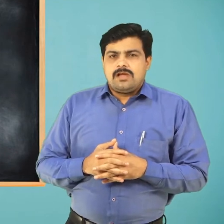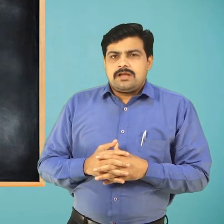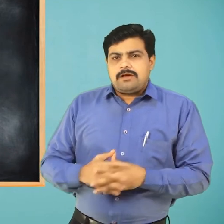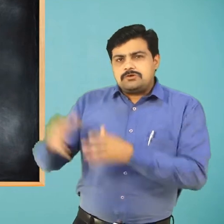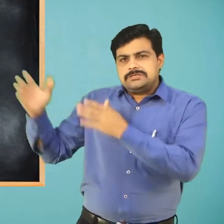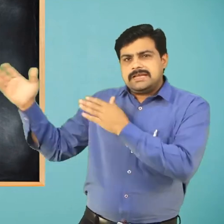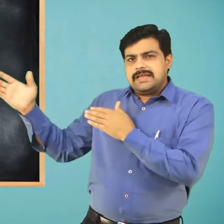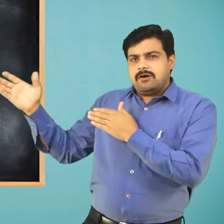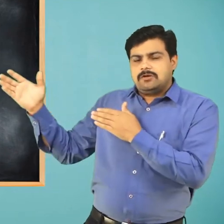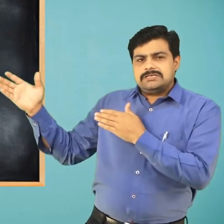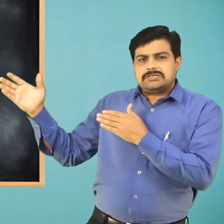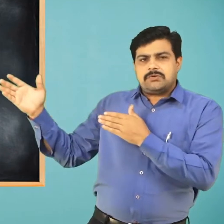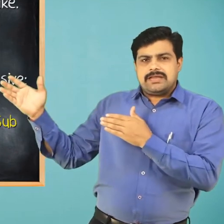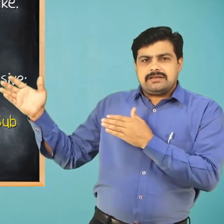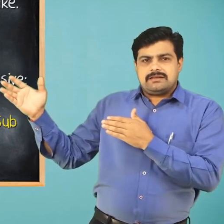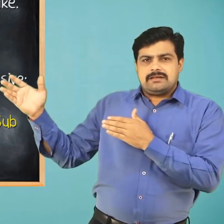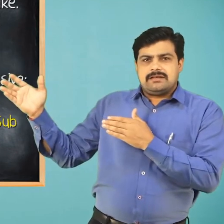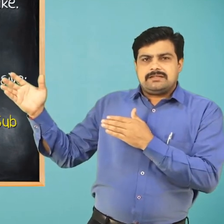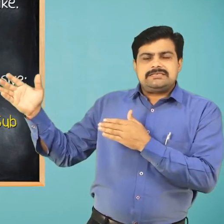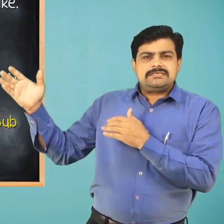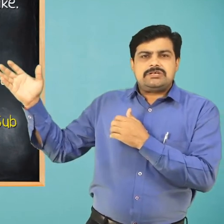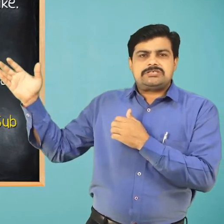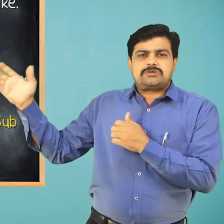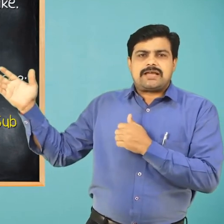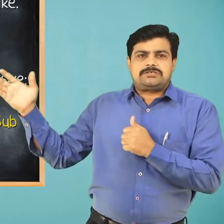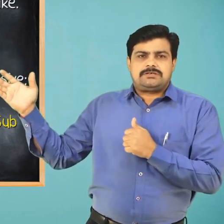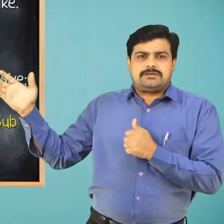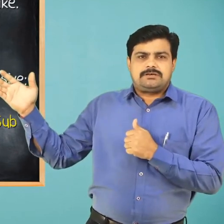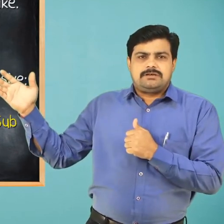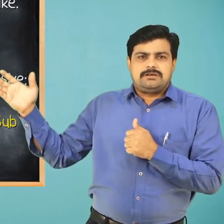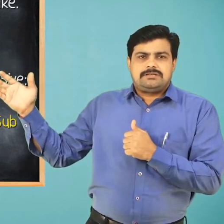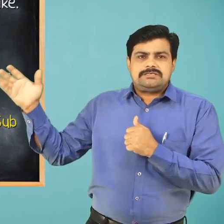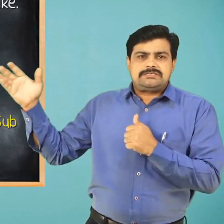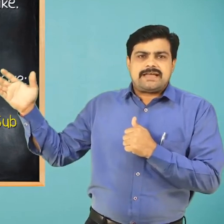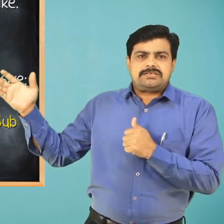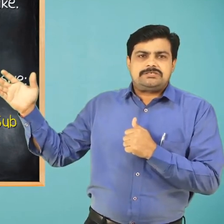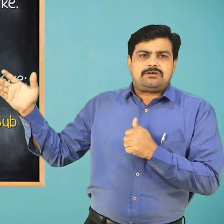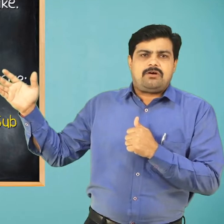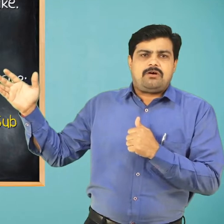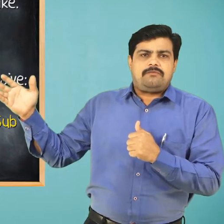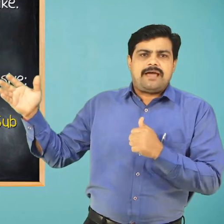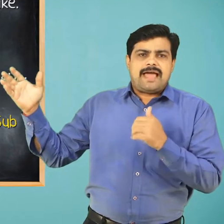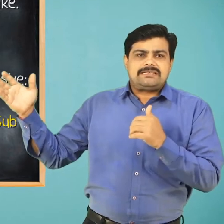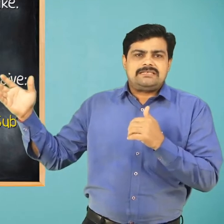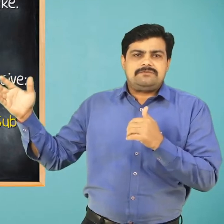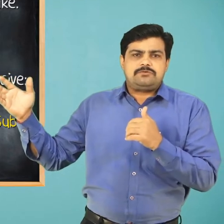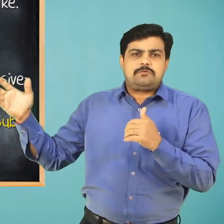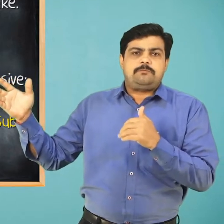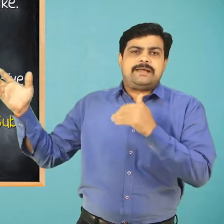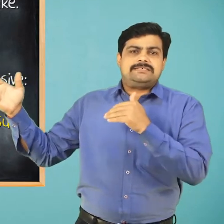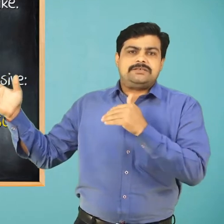Now you see on the screen, this is the structure. The structure of active to passive